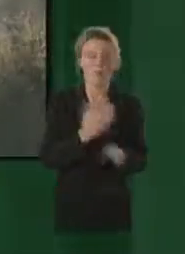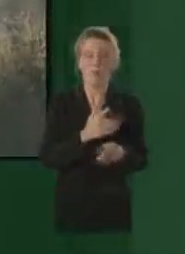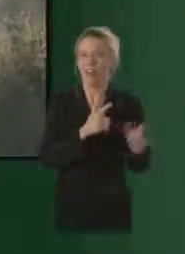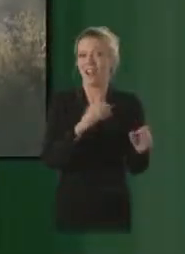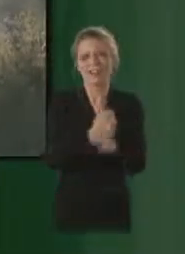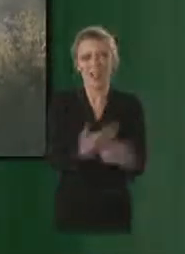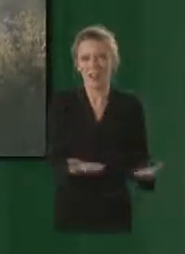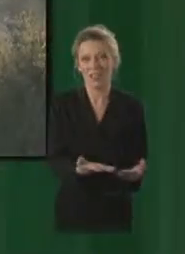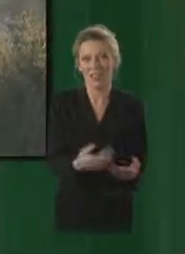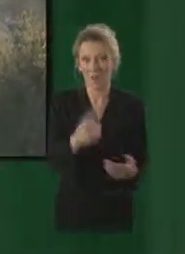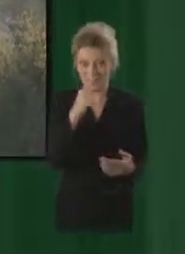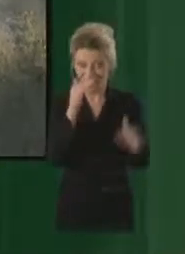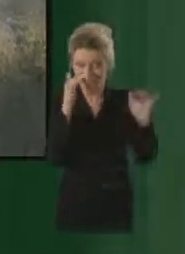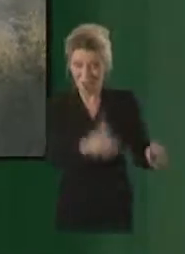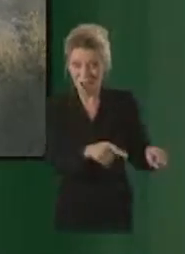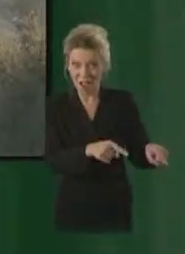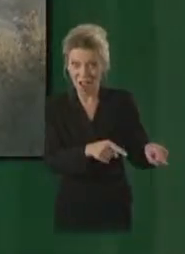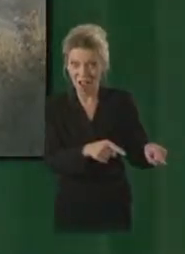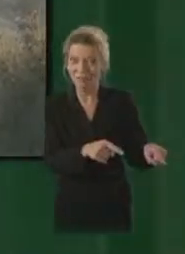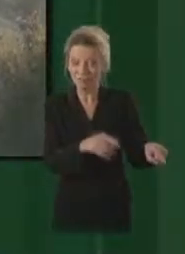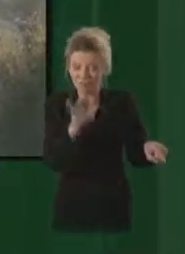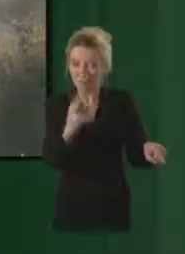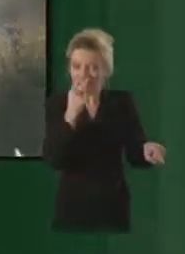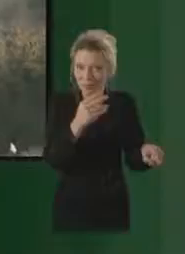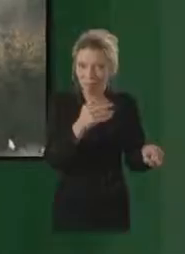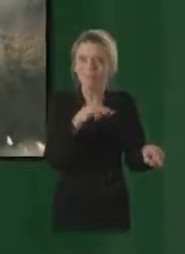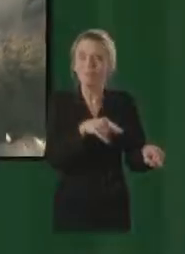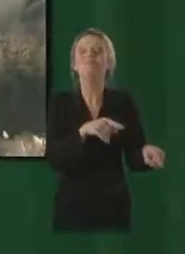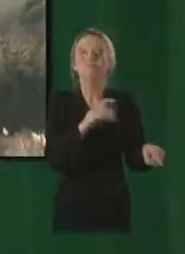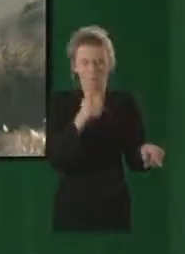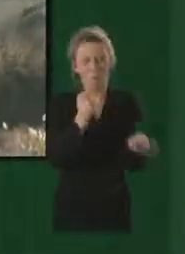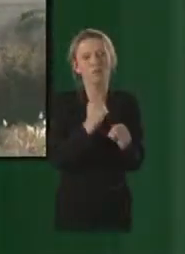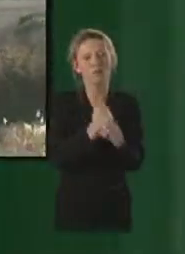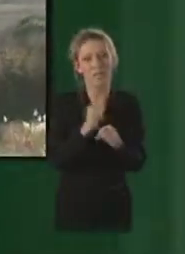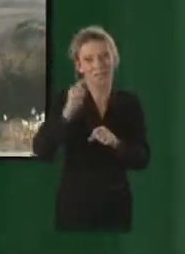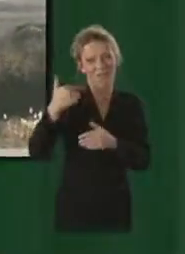-engine sports car pops up on the horizon, its second generation will certainly also be a big success.